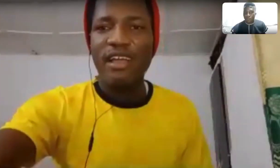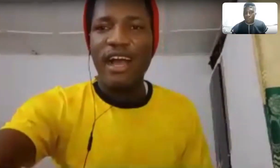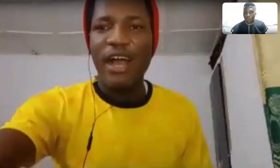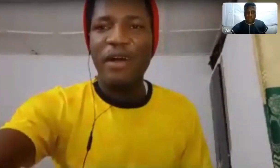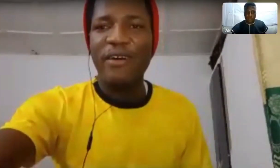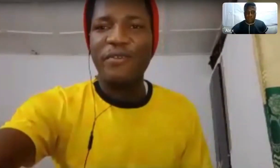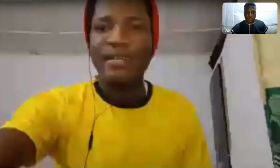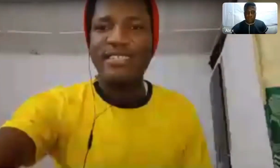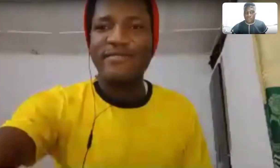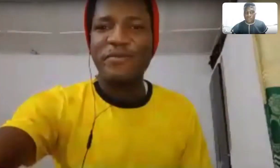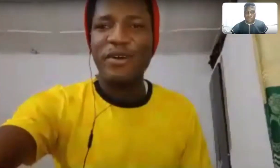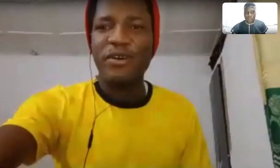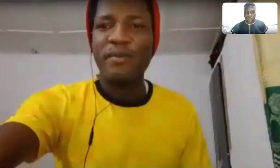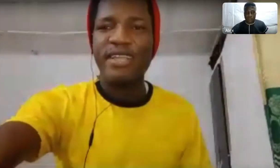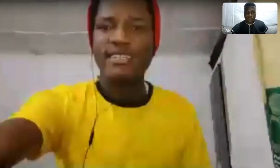Welcome, Alex.